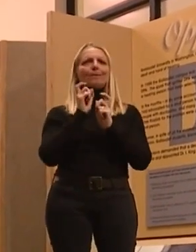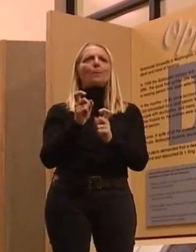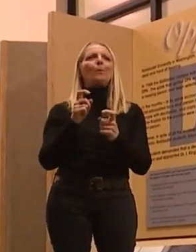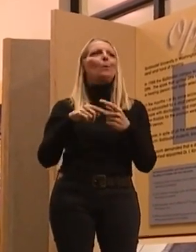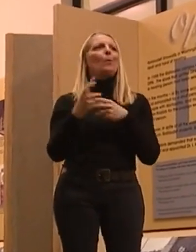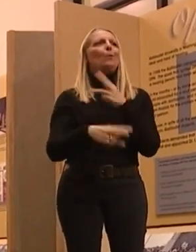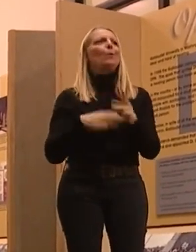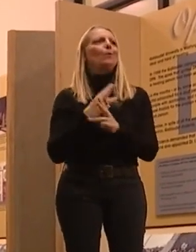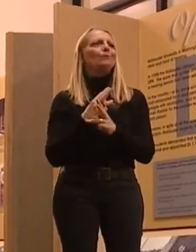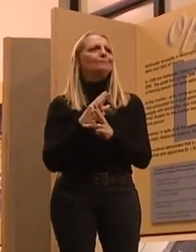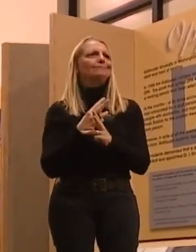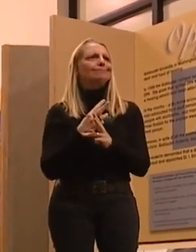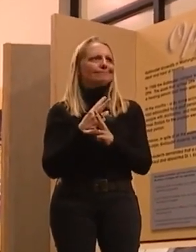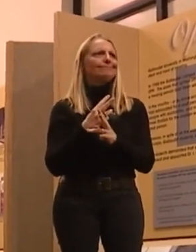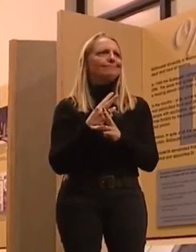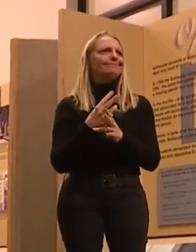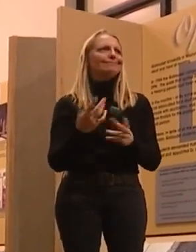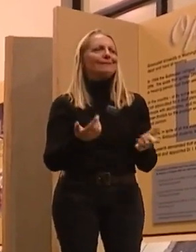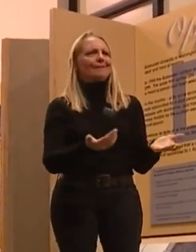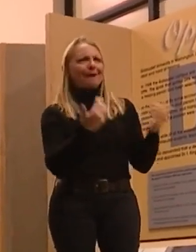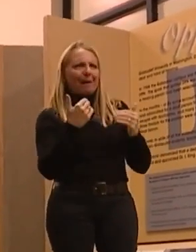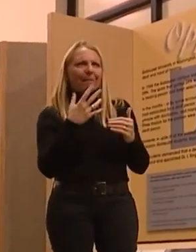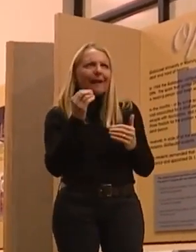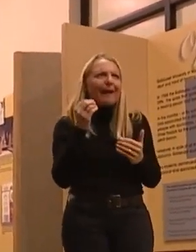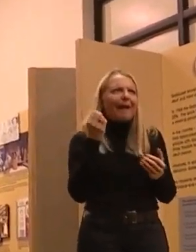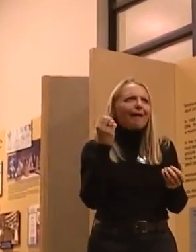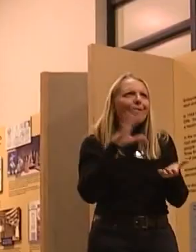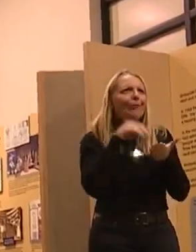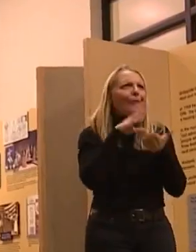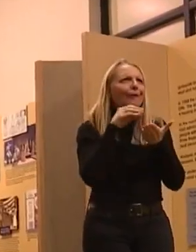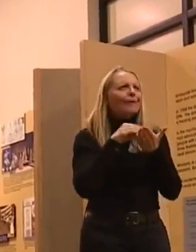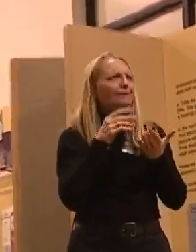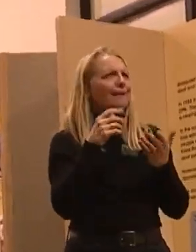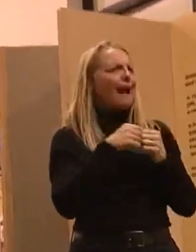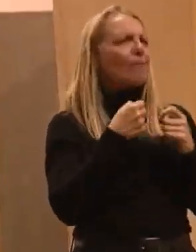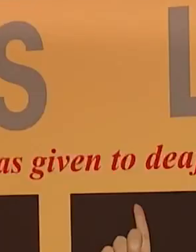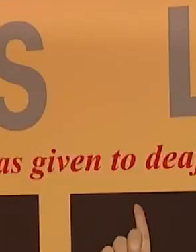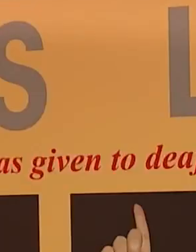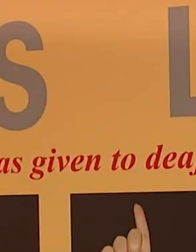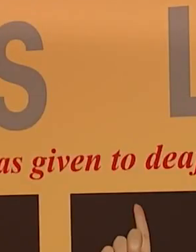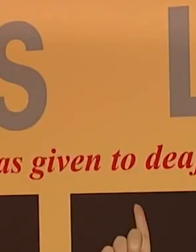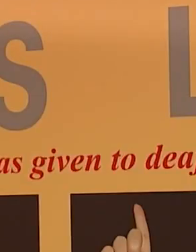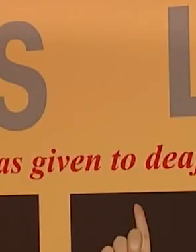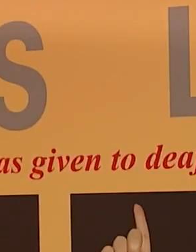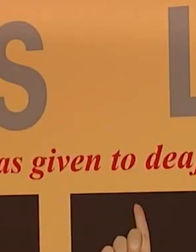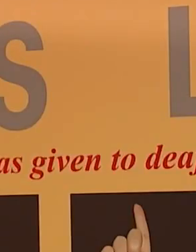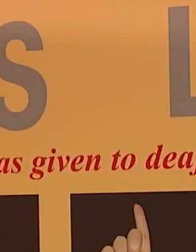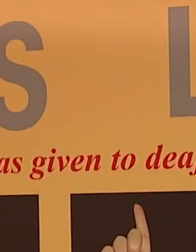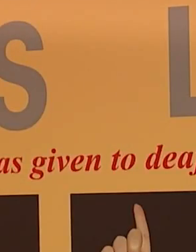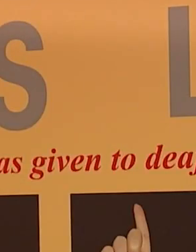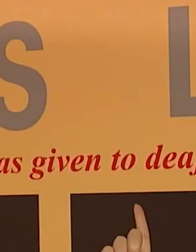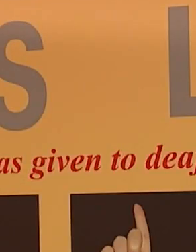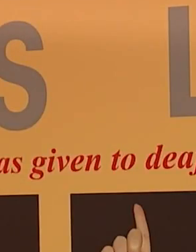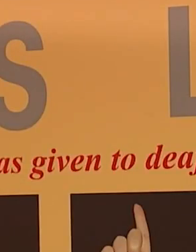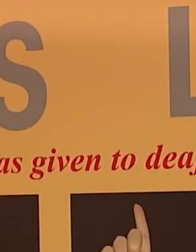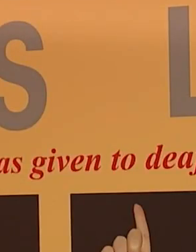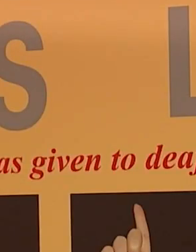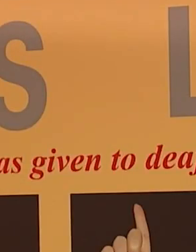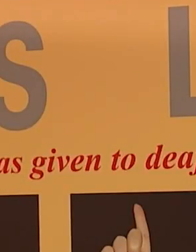and what contributions deaf people have made to the world. Come and learn. For One Tank Trips, Deja Jones, KSHB 41